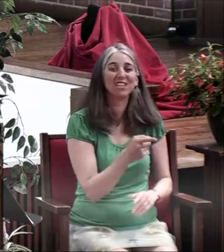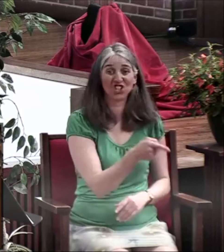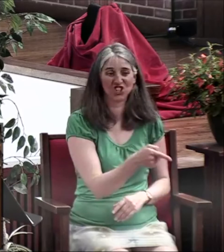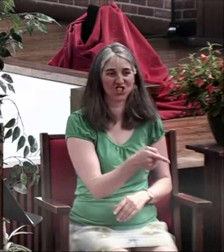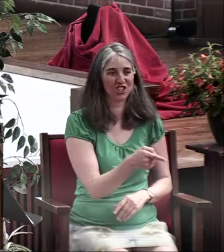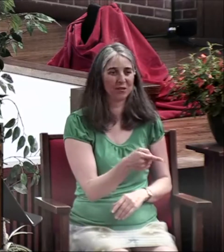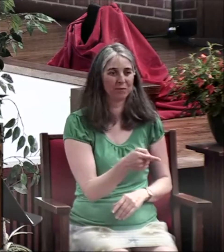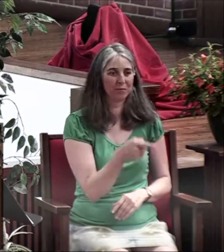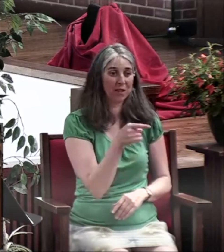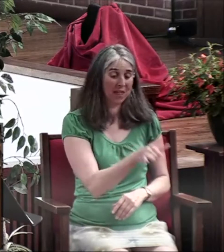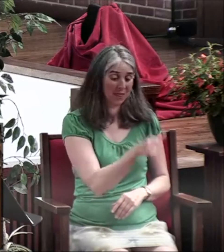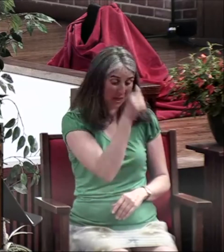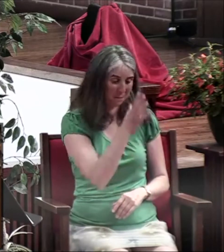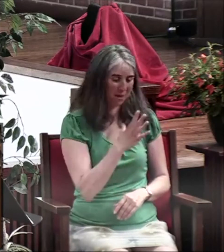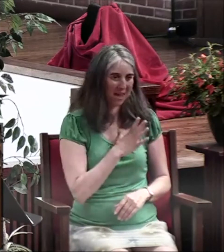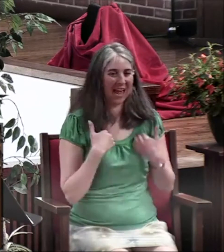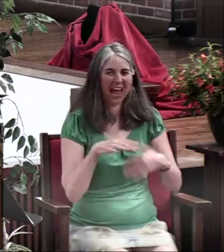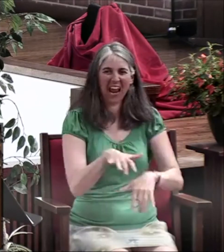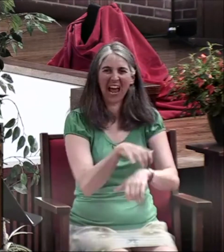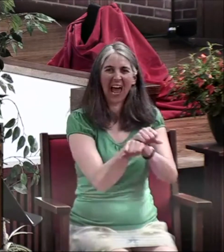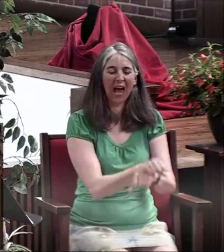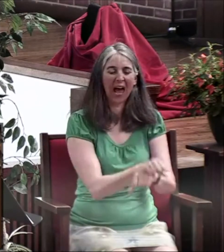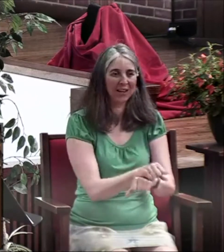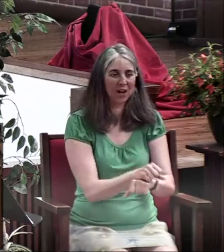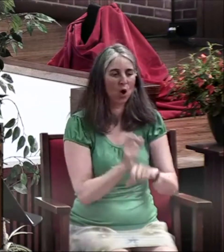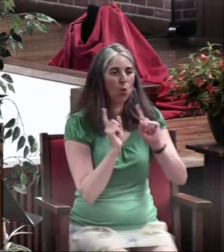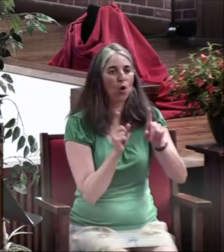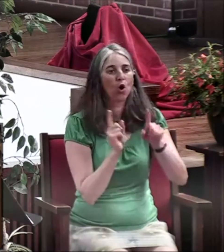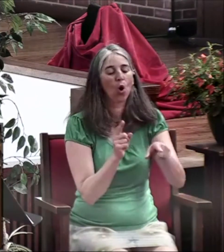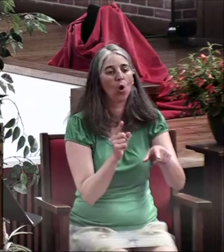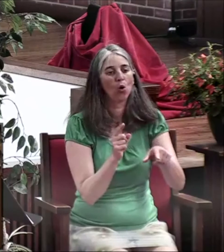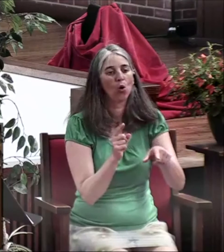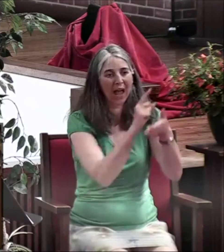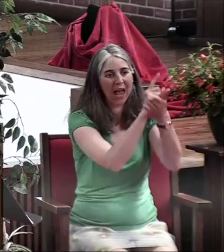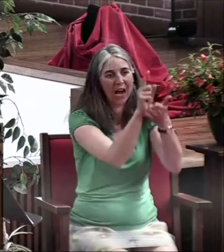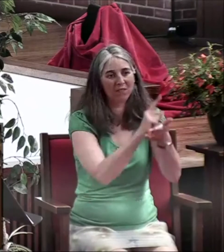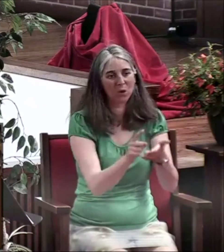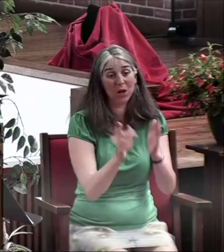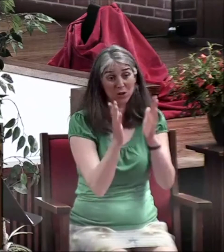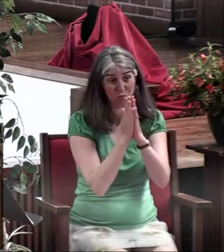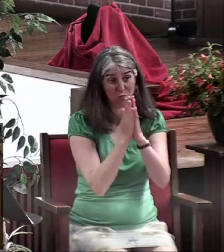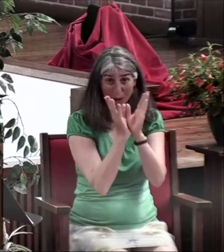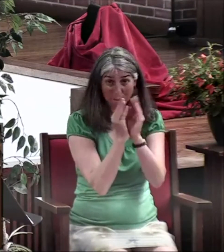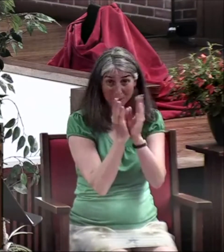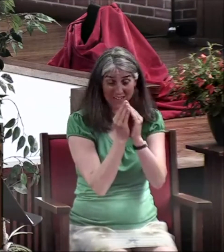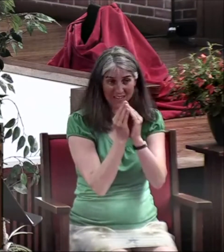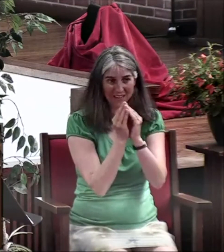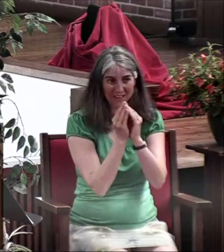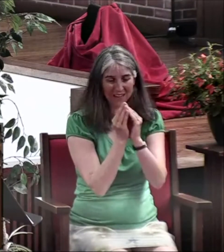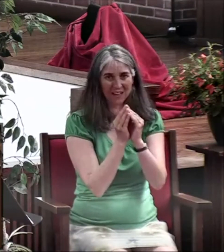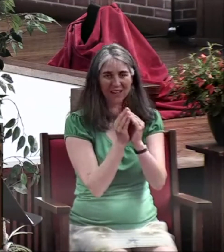And he would have the habit of still attending the weekly prayer meeting that was held